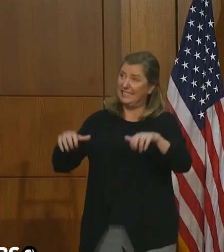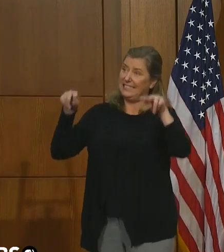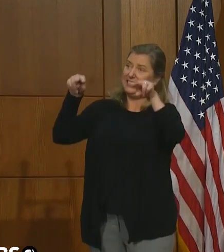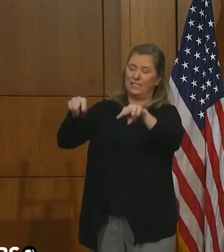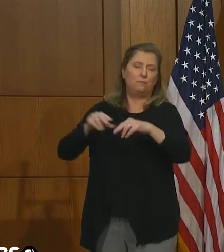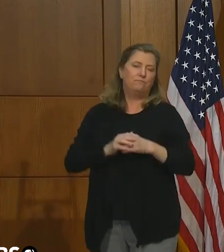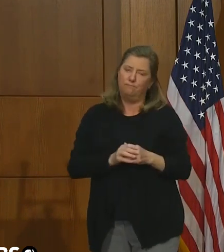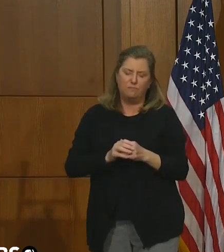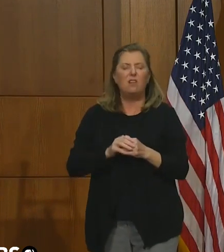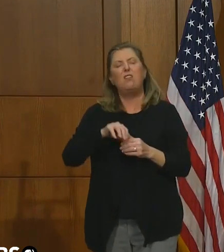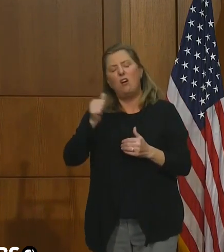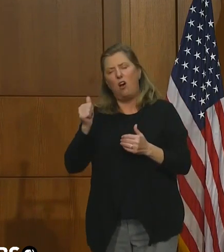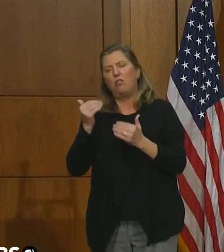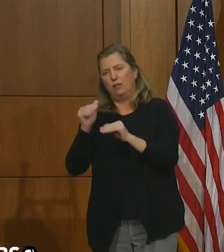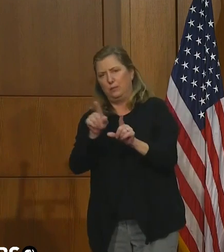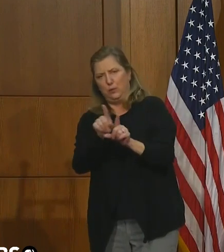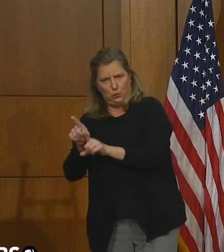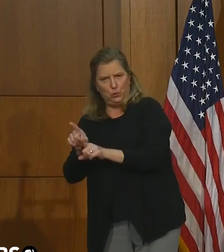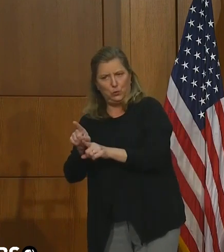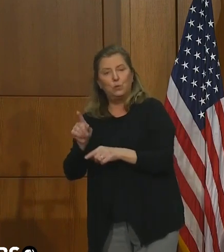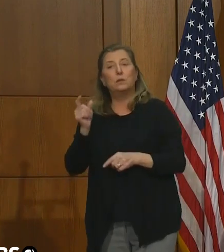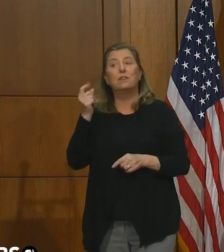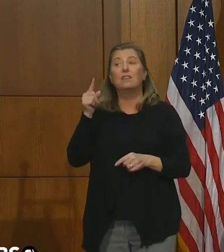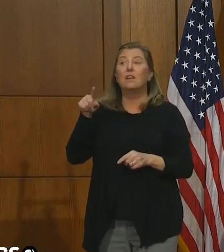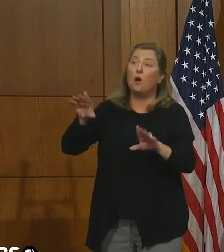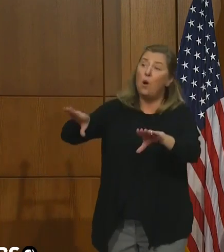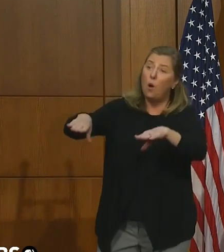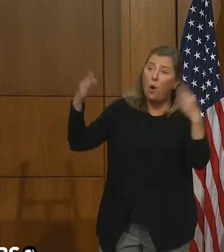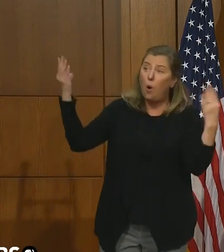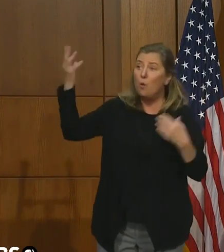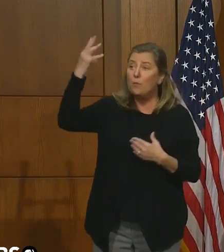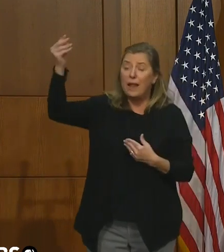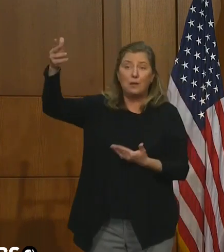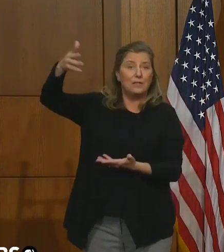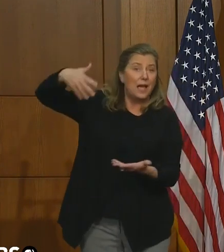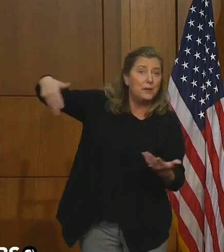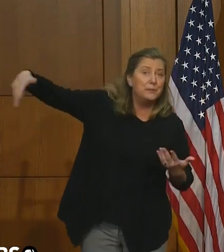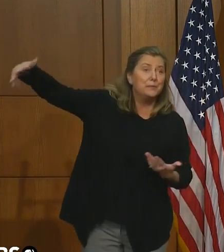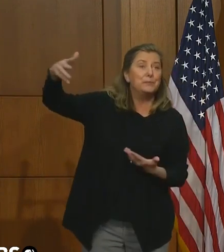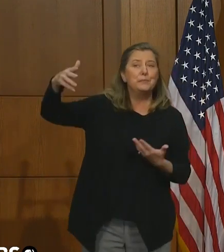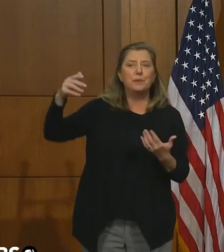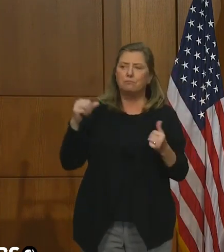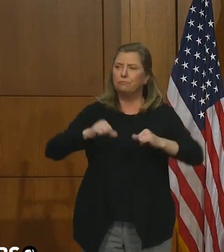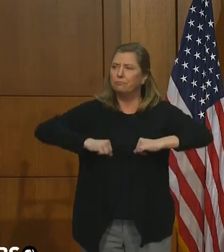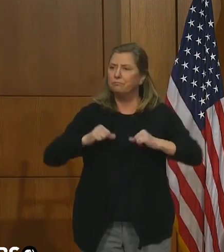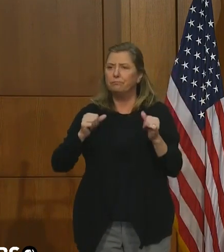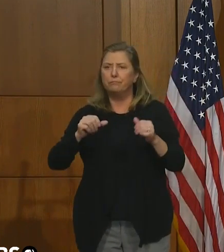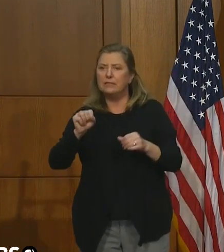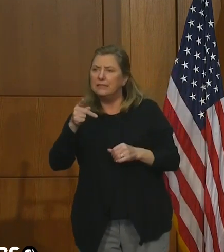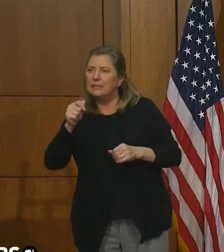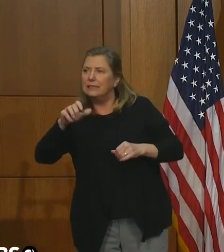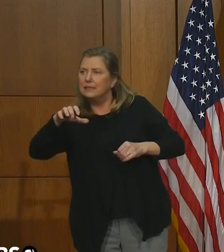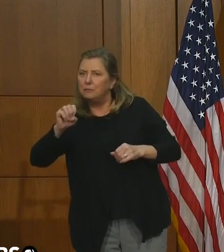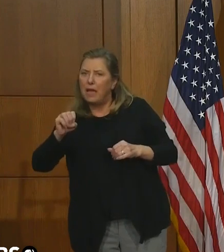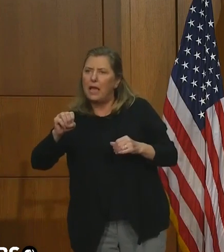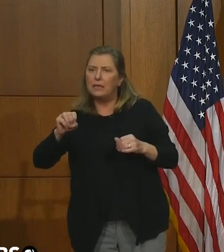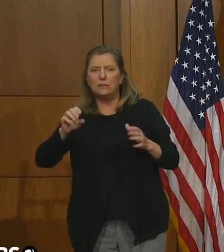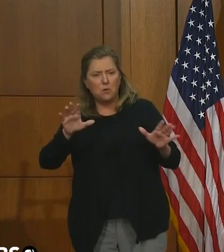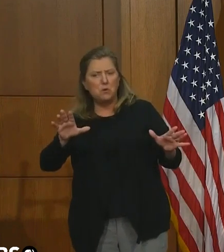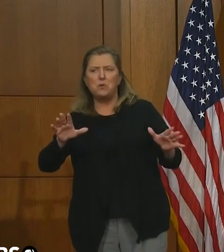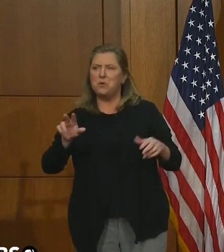among other restrictions. Because these are open-air events with spacing between the participants, we believe there